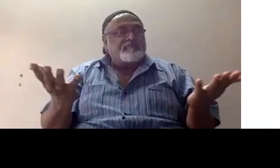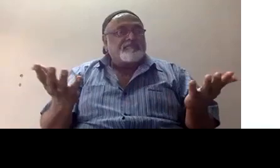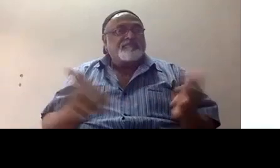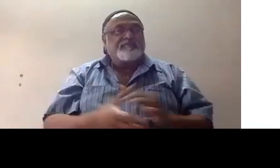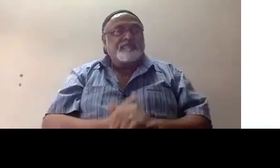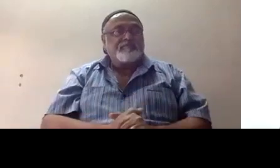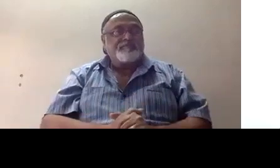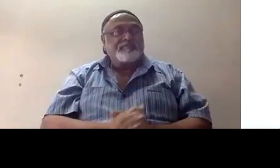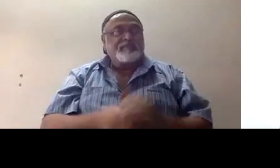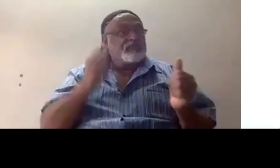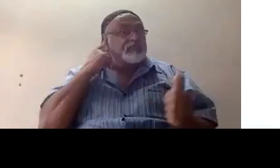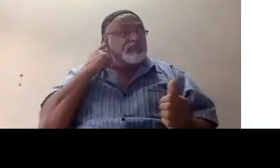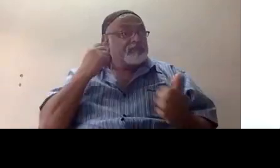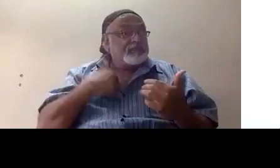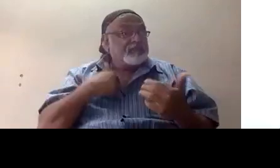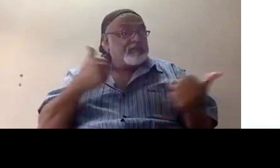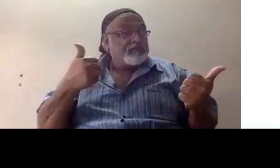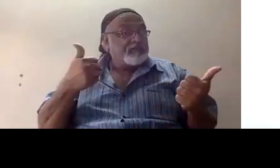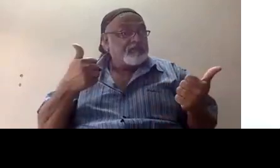Yeah, we can hear you. Right.